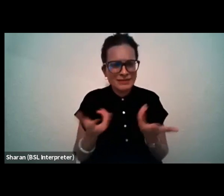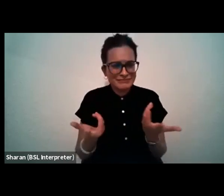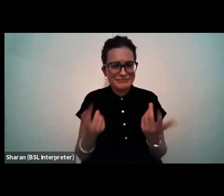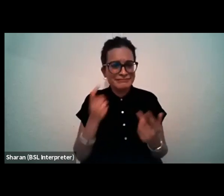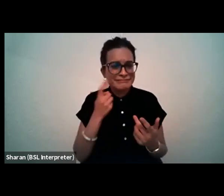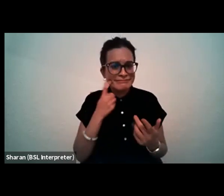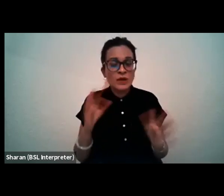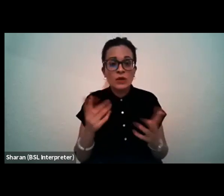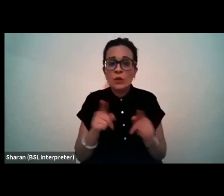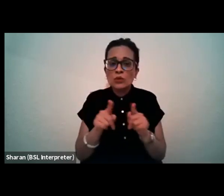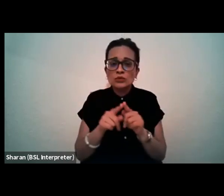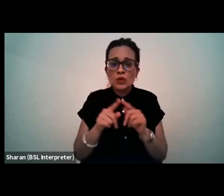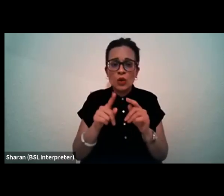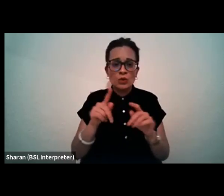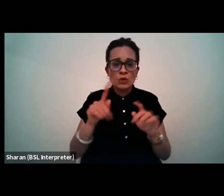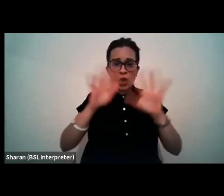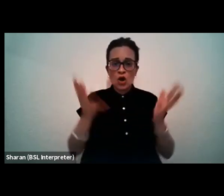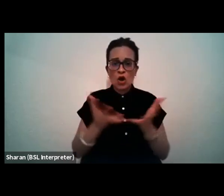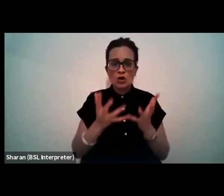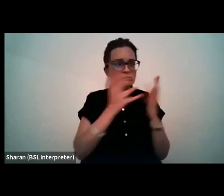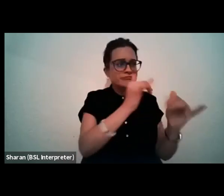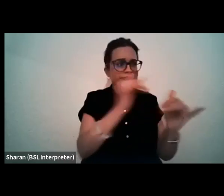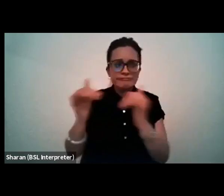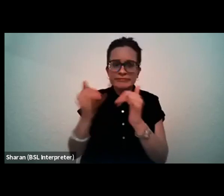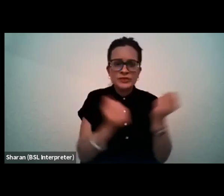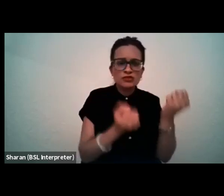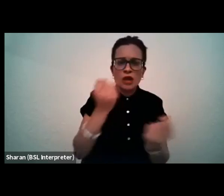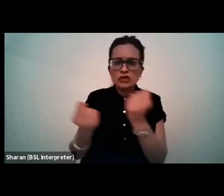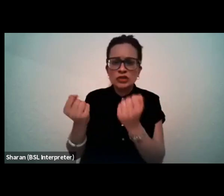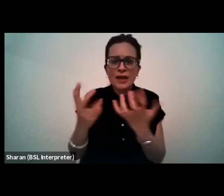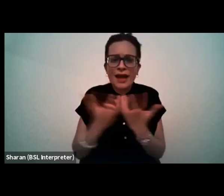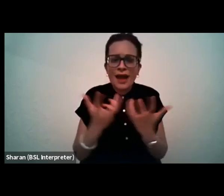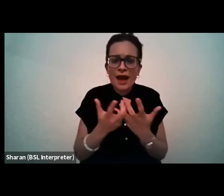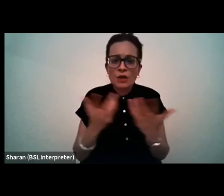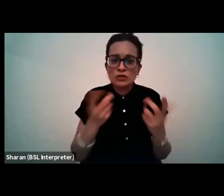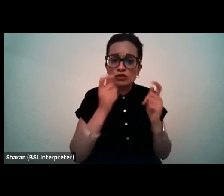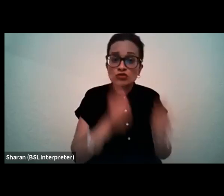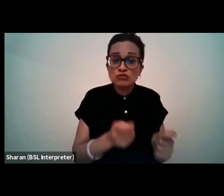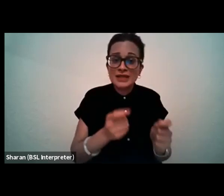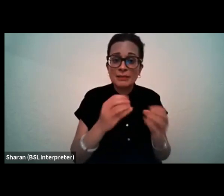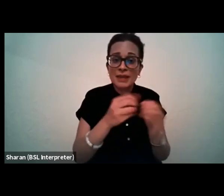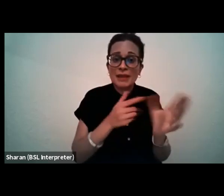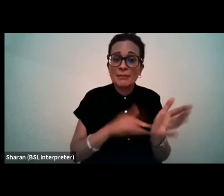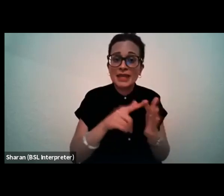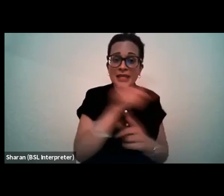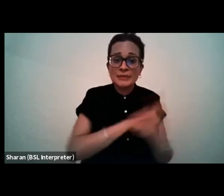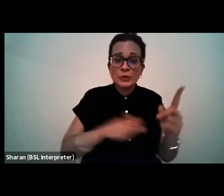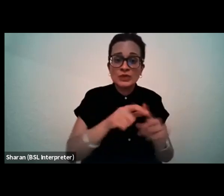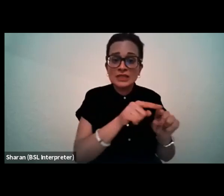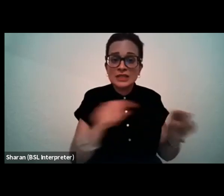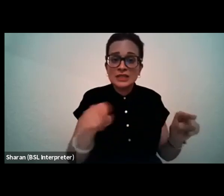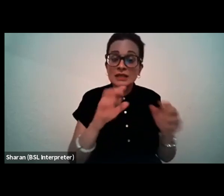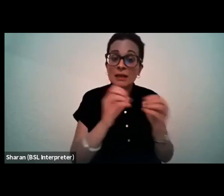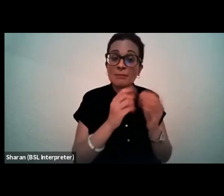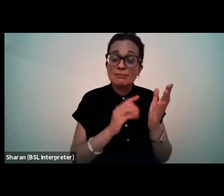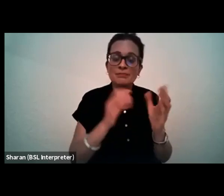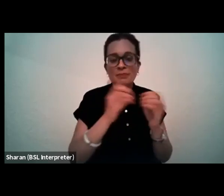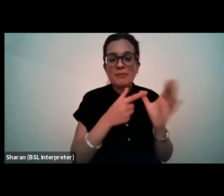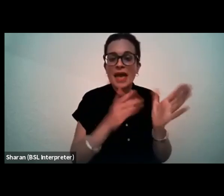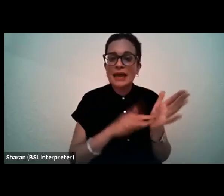most vulnerable people. And even though we know all of these figures, even though we know the extent to which BAME people are more